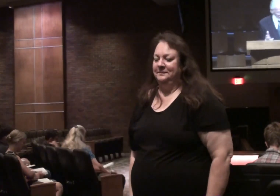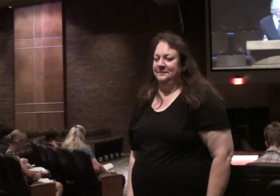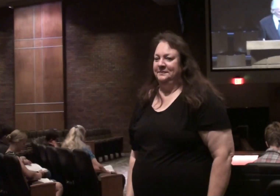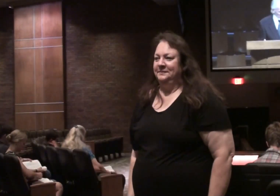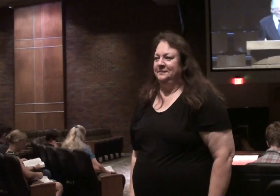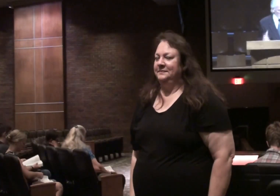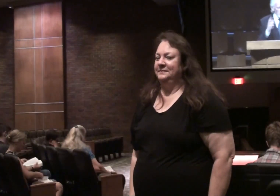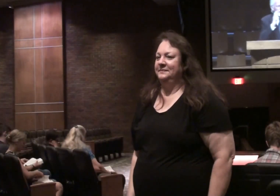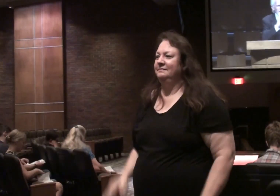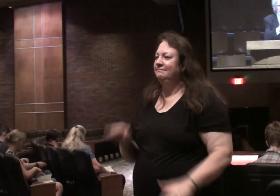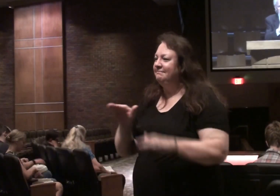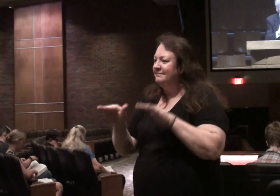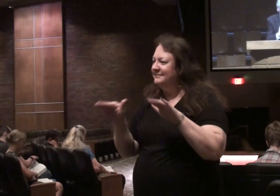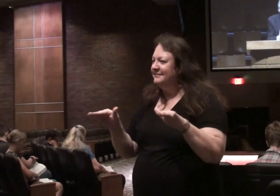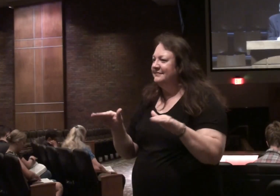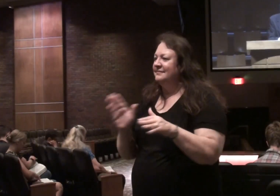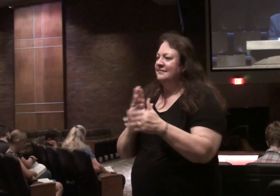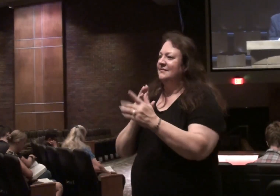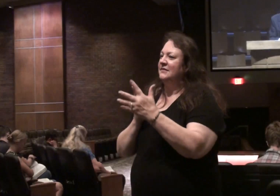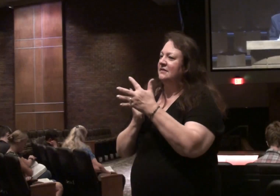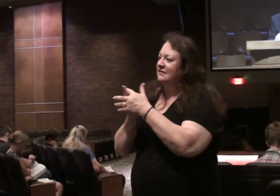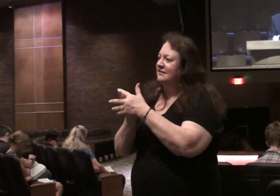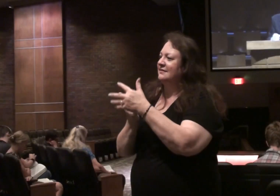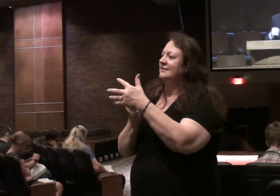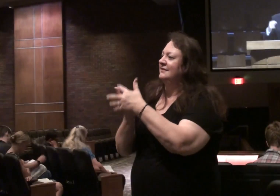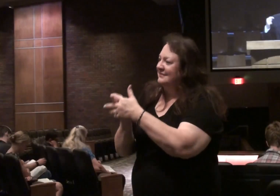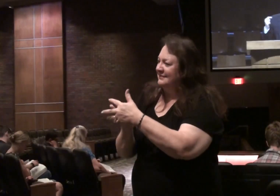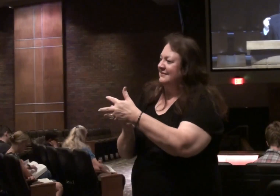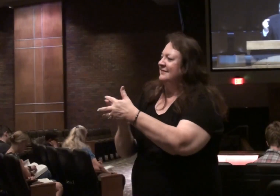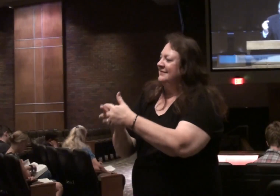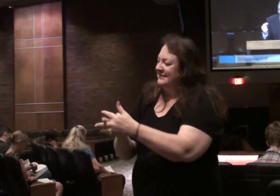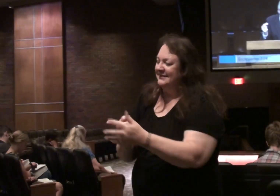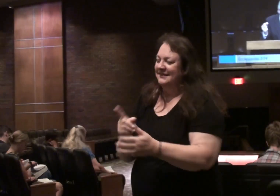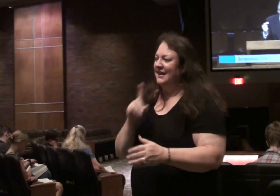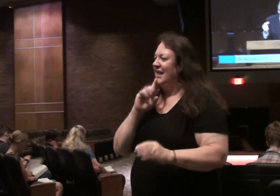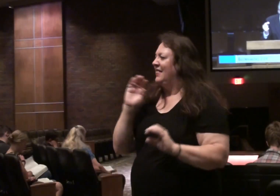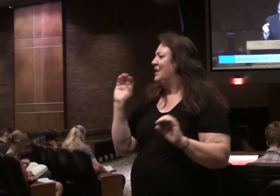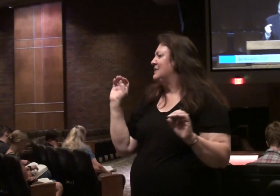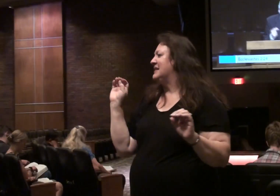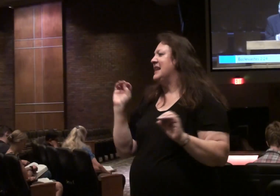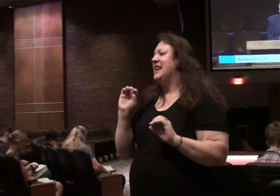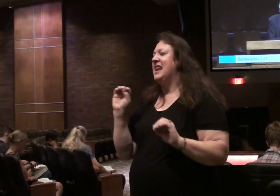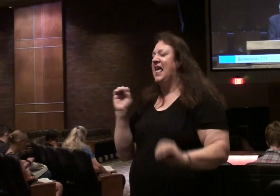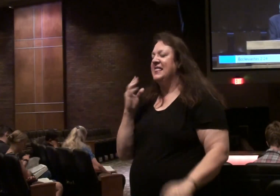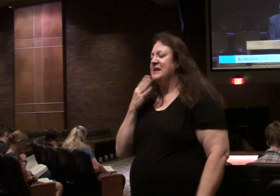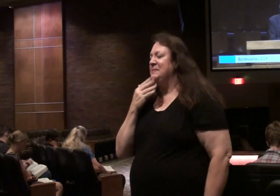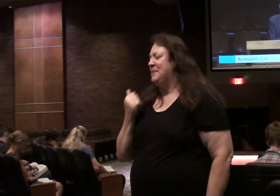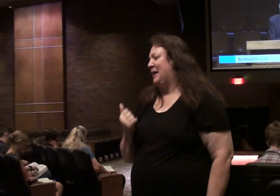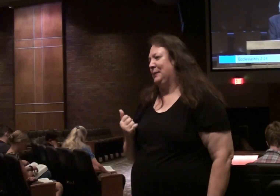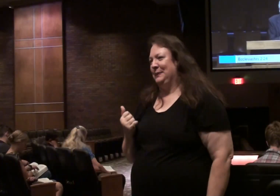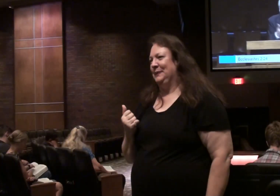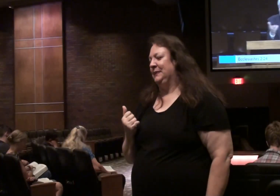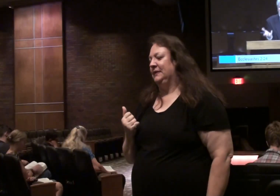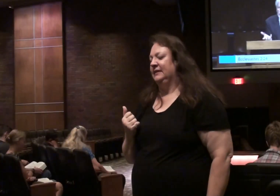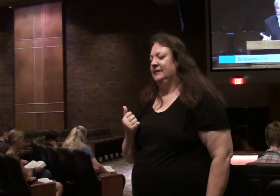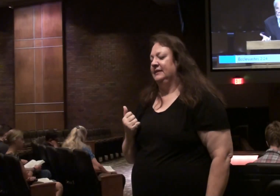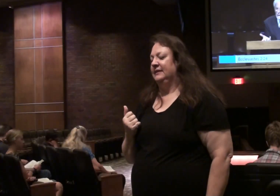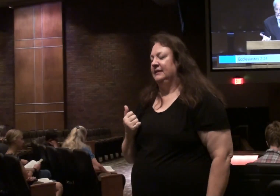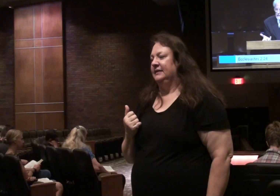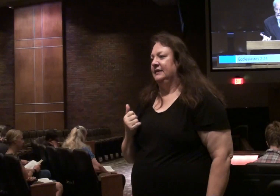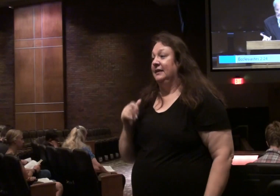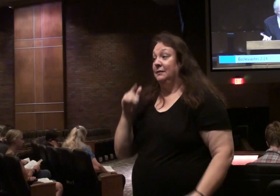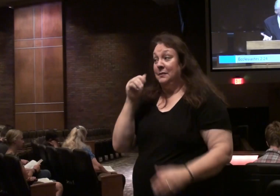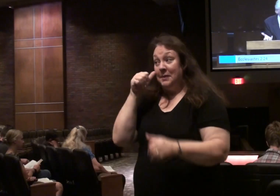As a reminder, he keeps breaking in to remind us of this. There is nothing better. At the end of the previous verse, this too